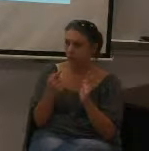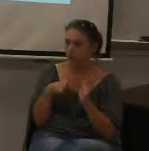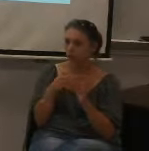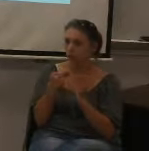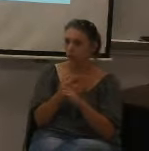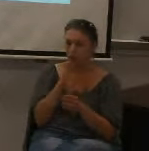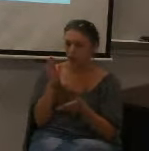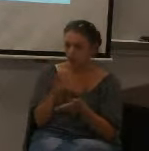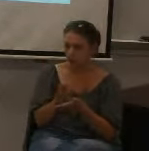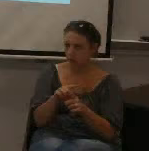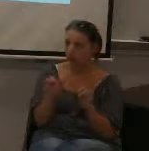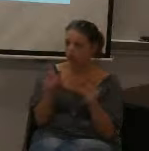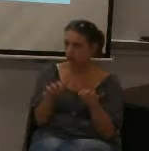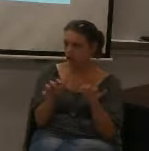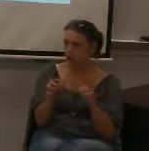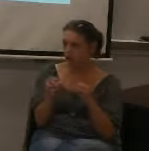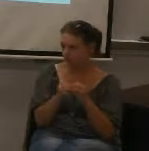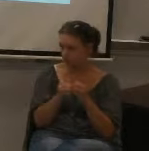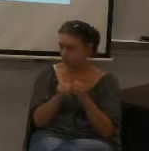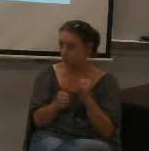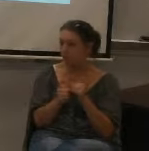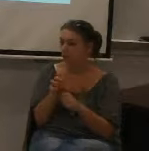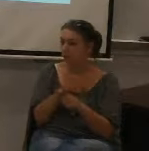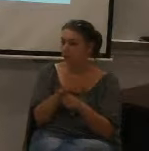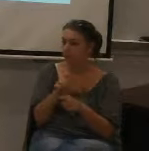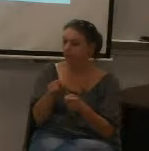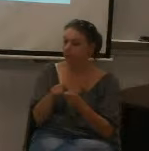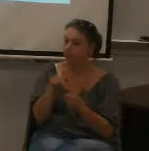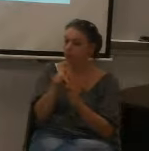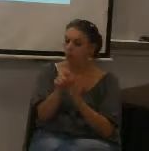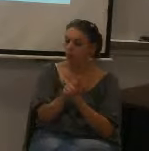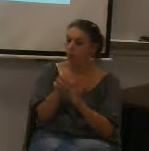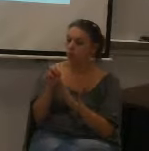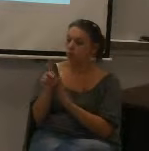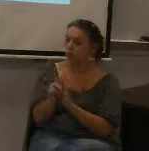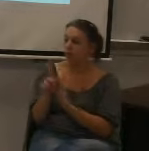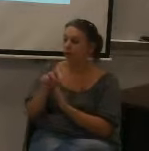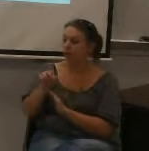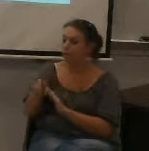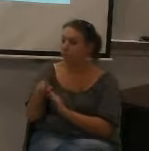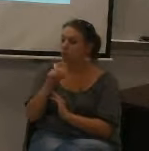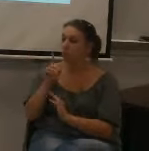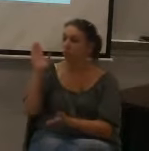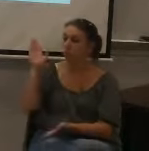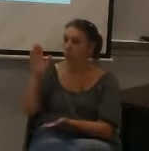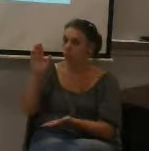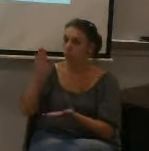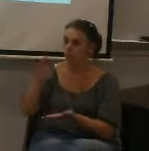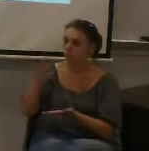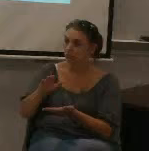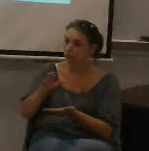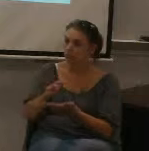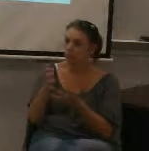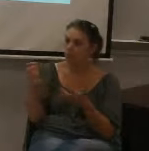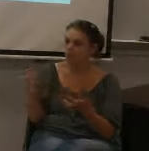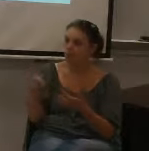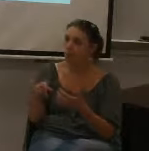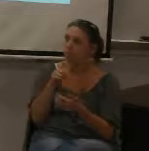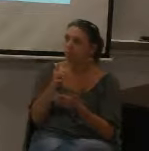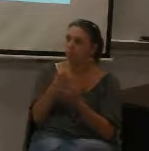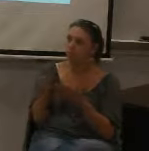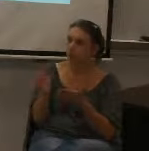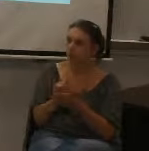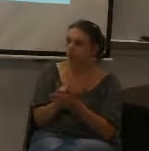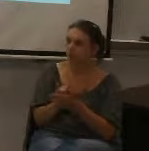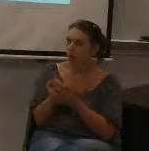increasing, but most of the areas, particularly Kansas, Oklahoma, and Texas, are being heavily depleted. This is something